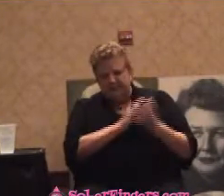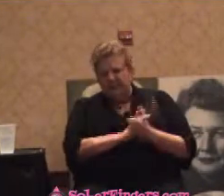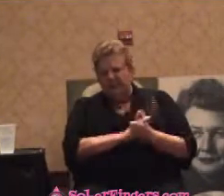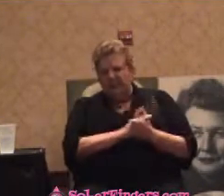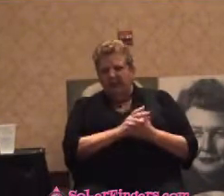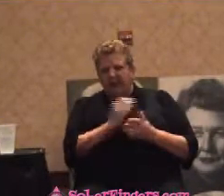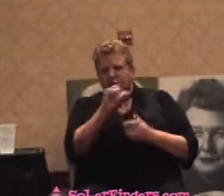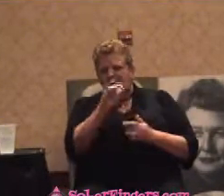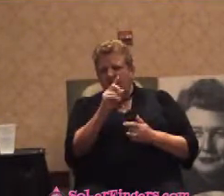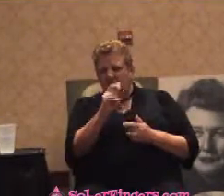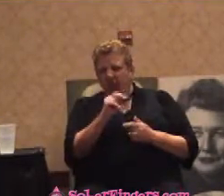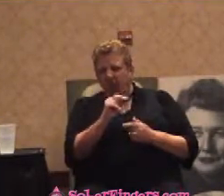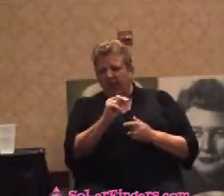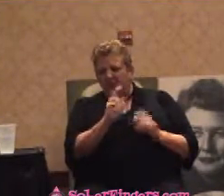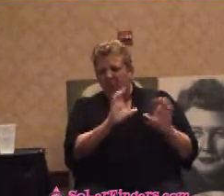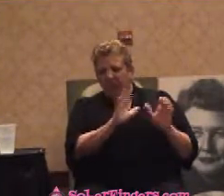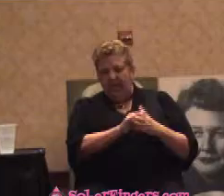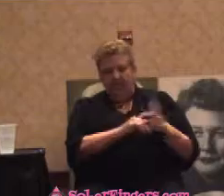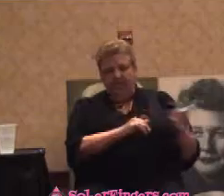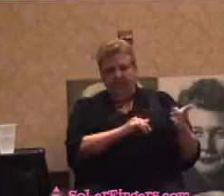And they leave them around the house if you want to read them yourself.